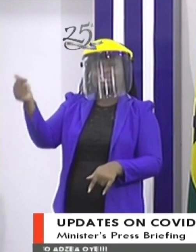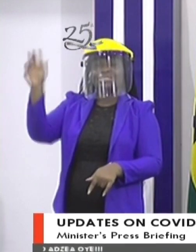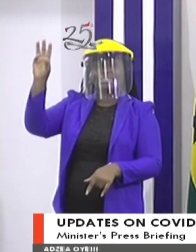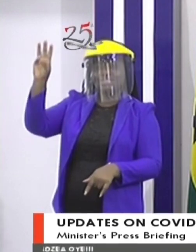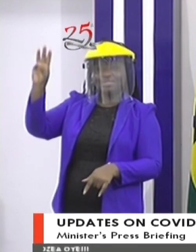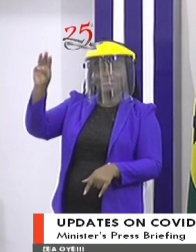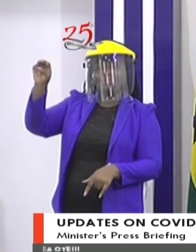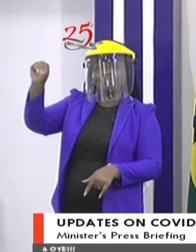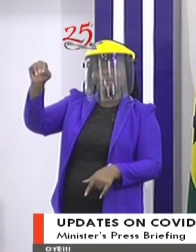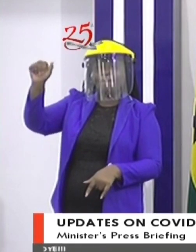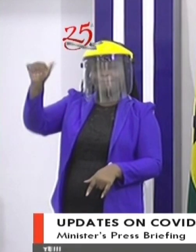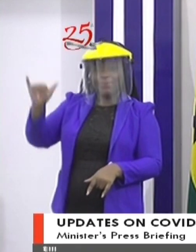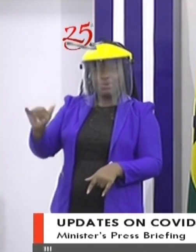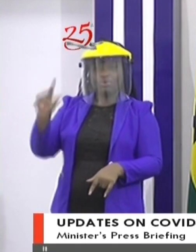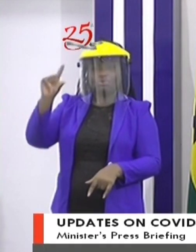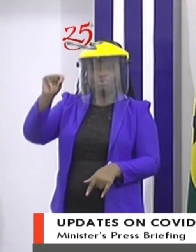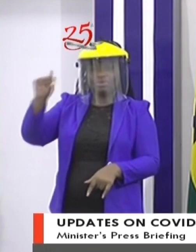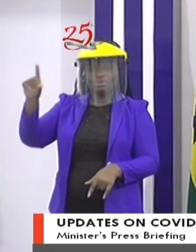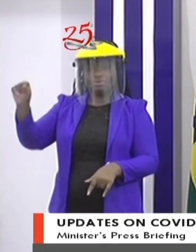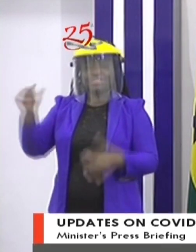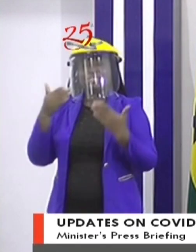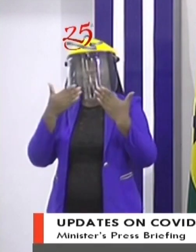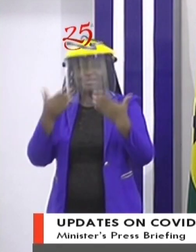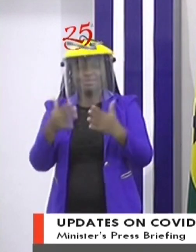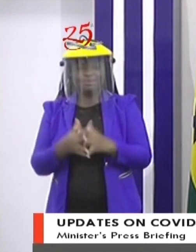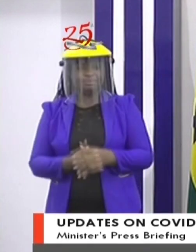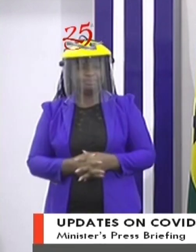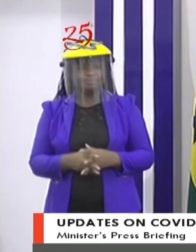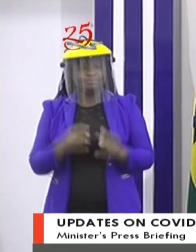May 2020. Thank you very much.